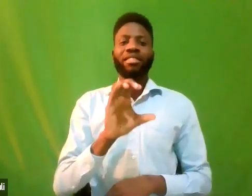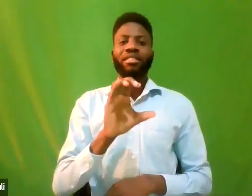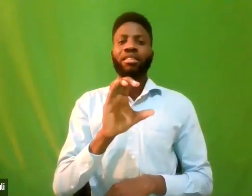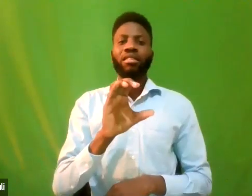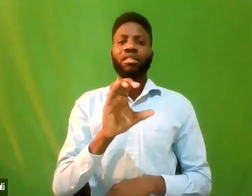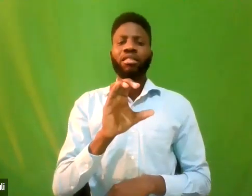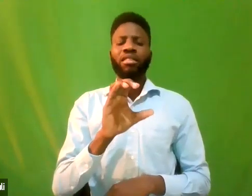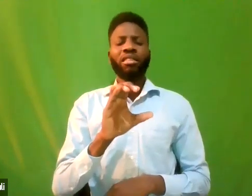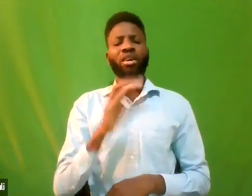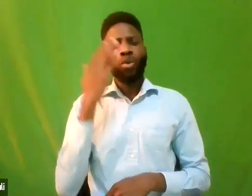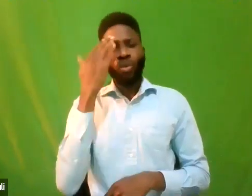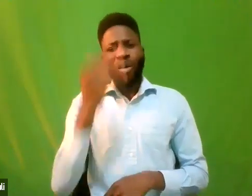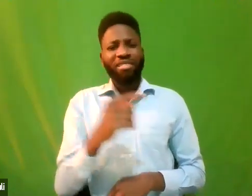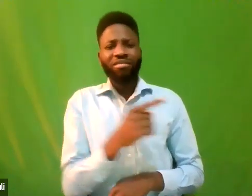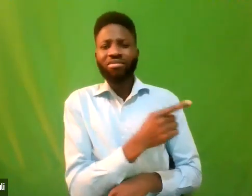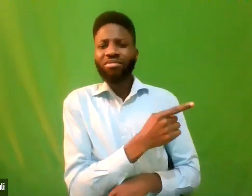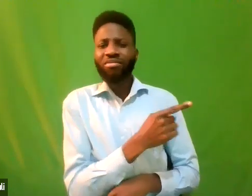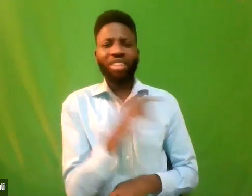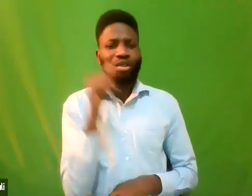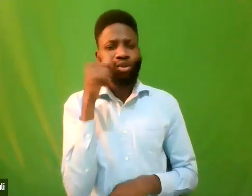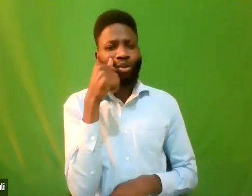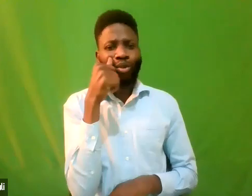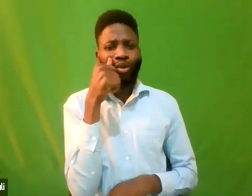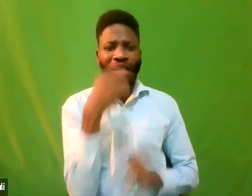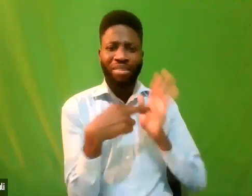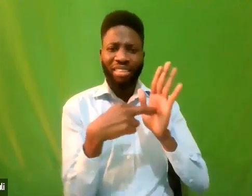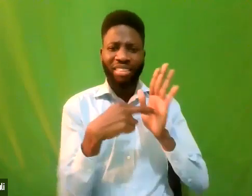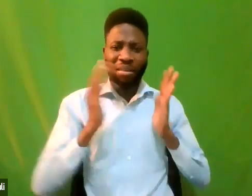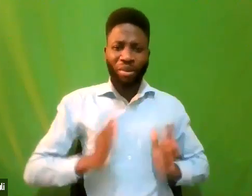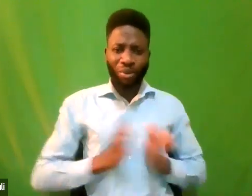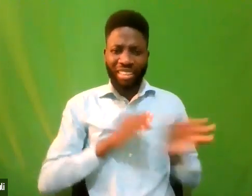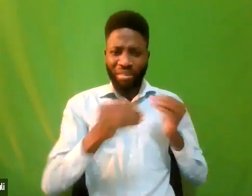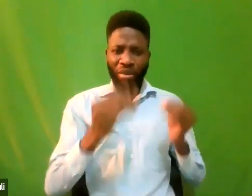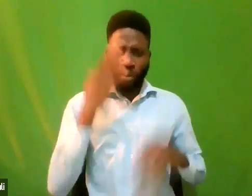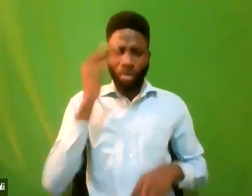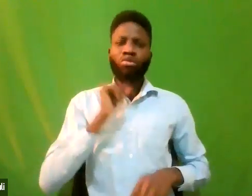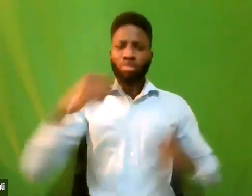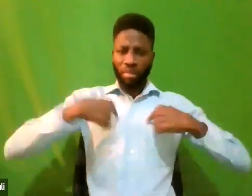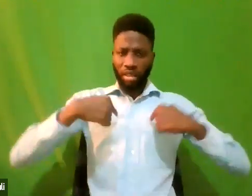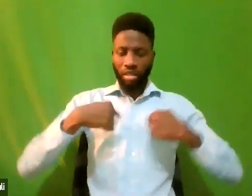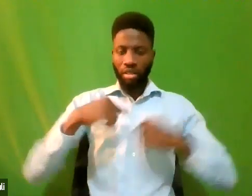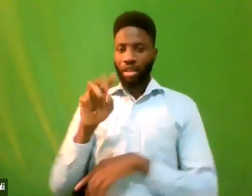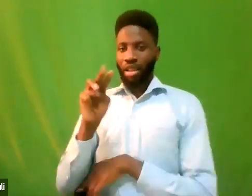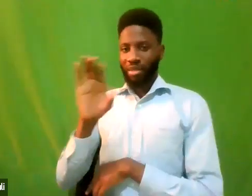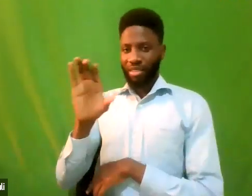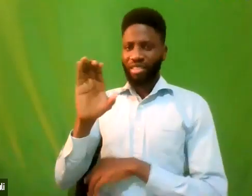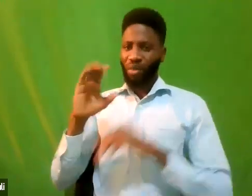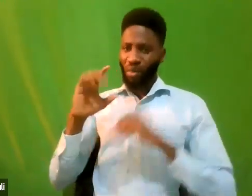why do we have Ashura speaking on behalf of persons with disabilities? Why not me? And the MC told the person,